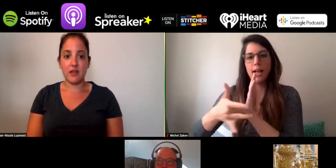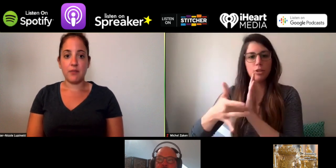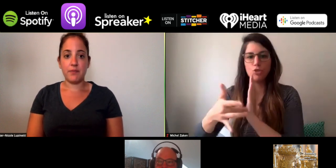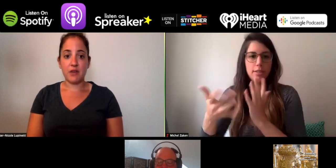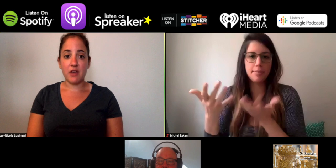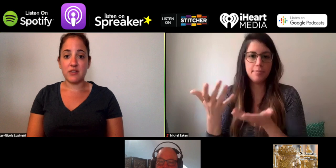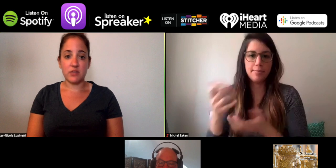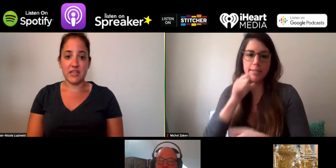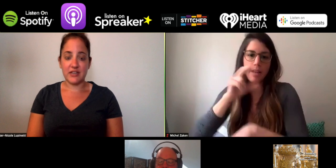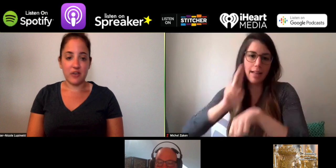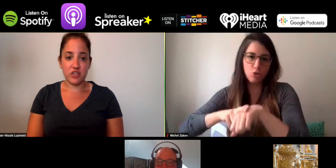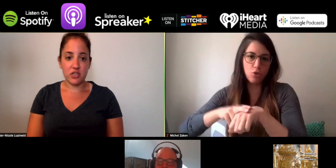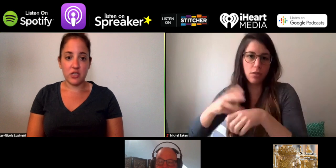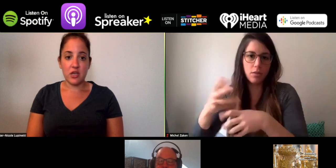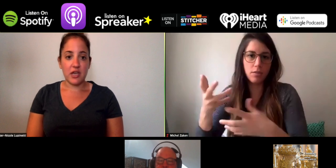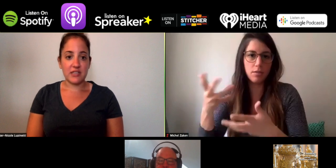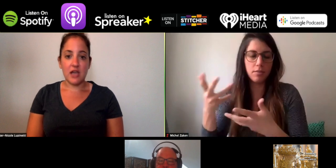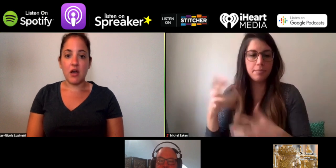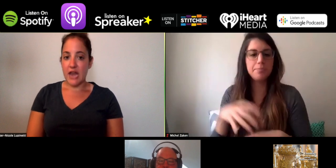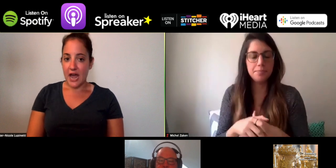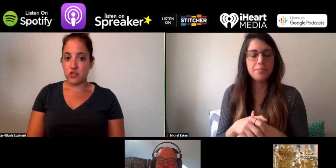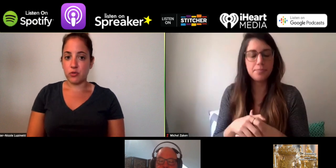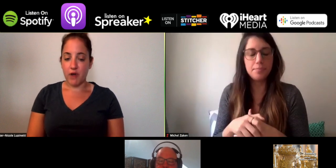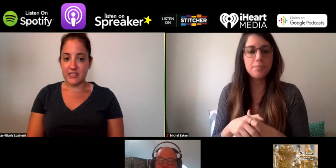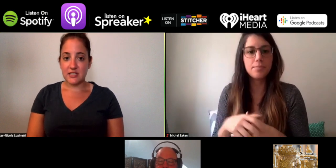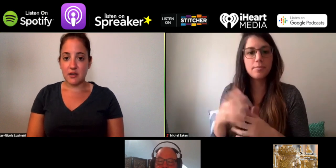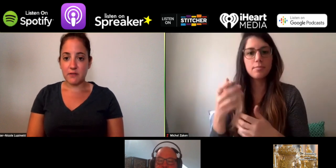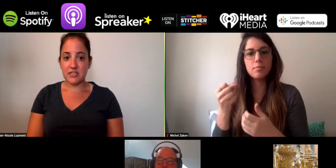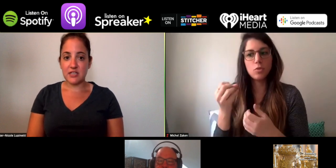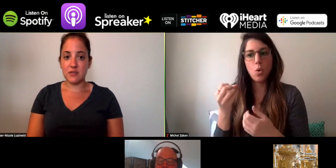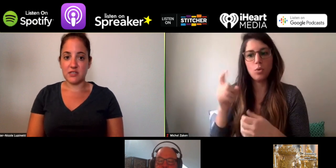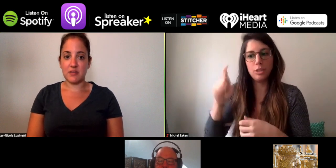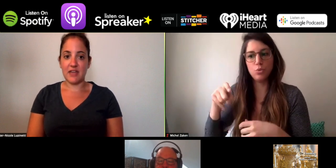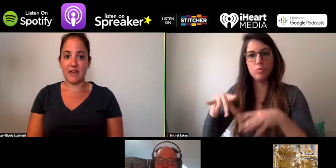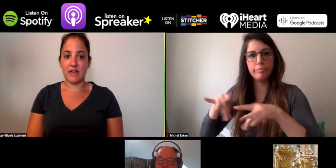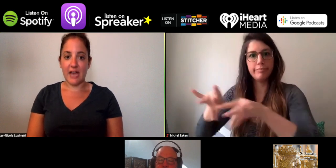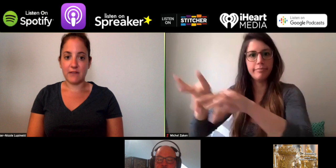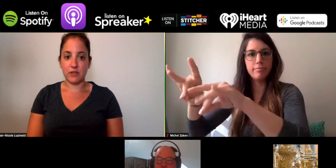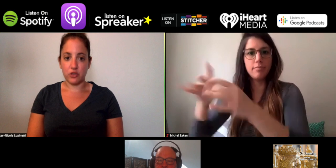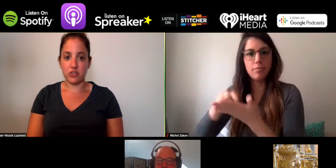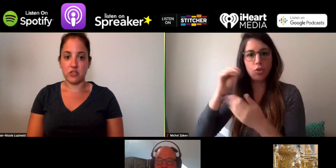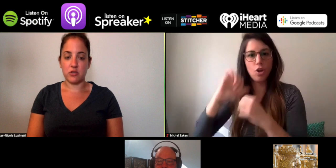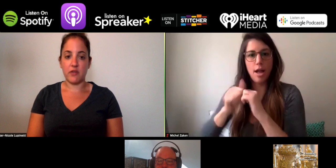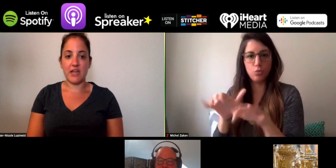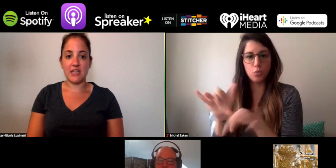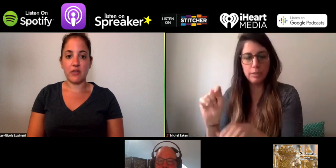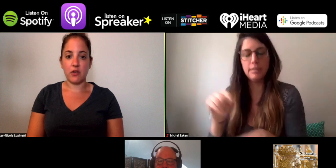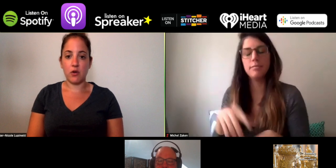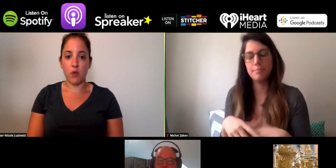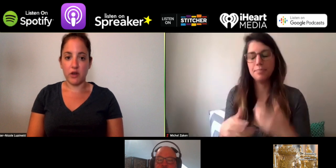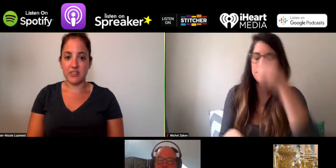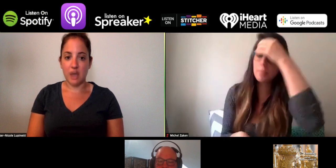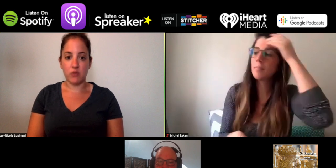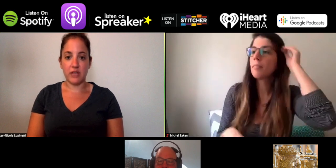aid, because with technology, it's not a natural process of listening. So it's something they have to actively learn to do. And that's how